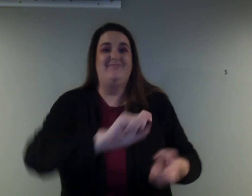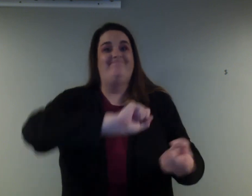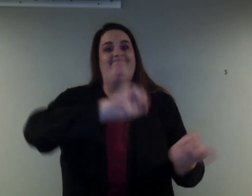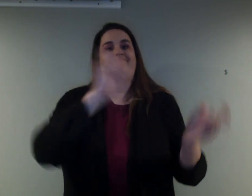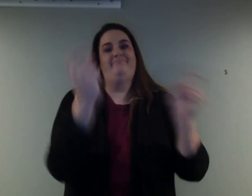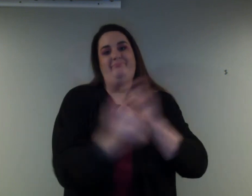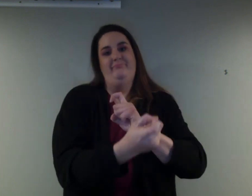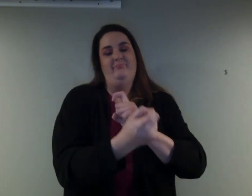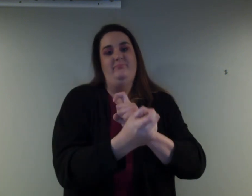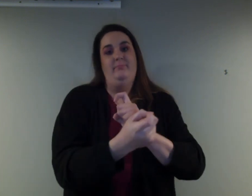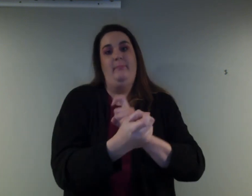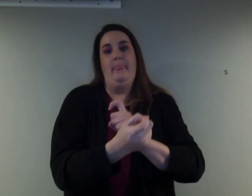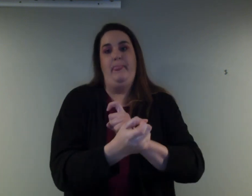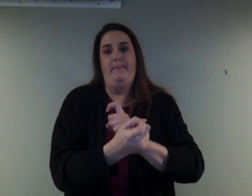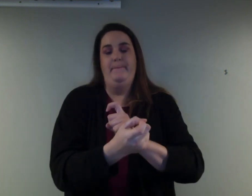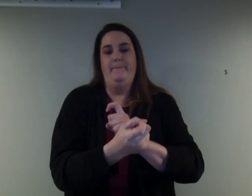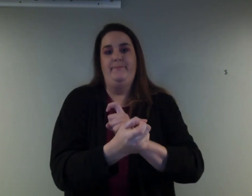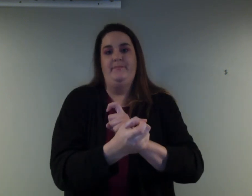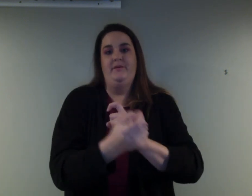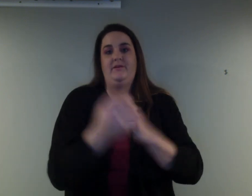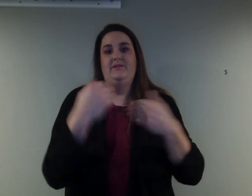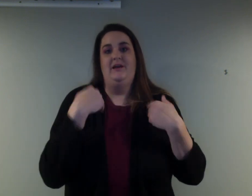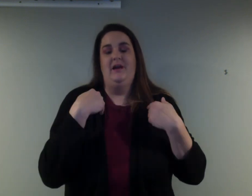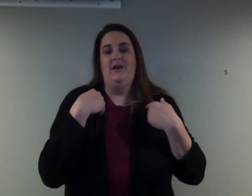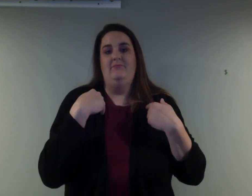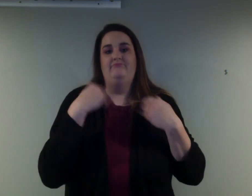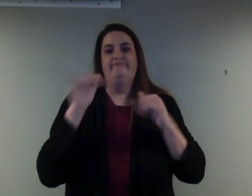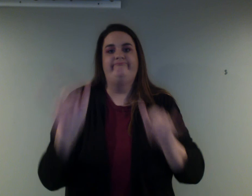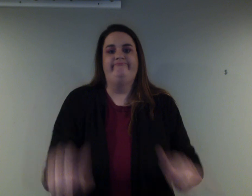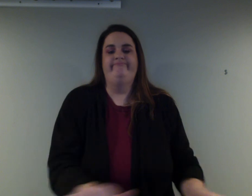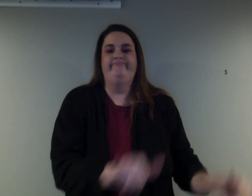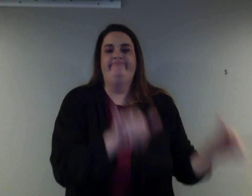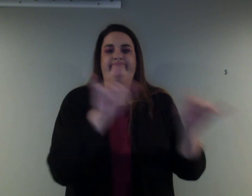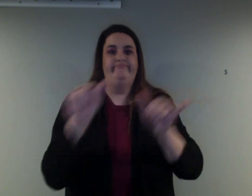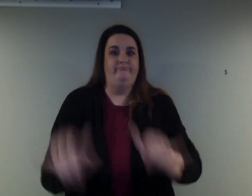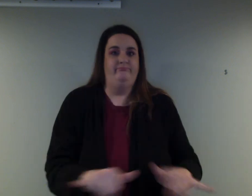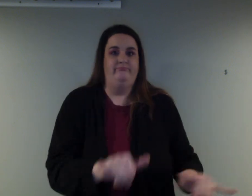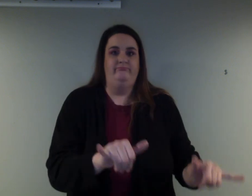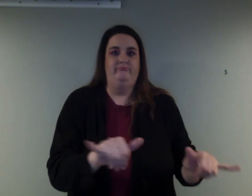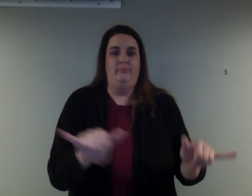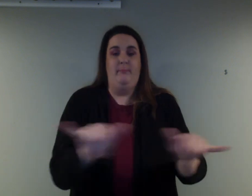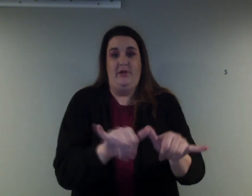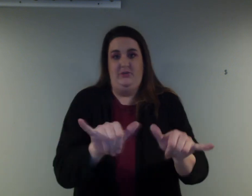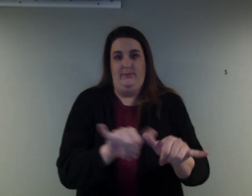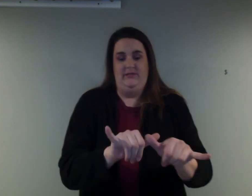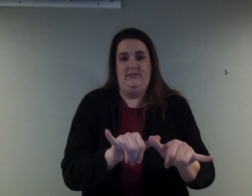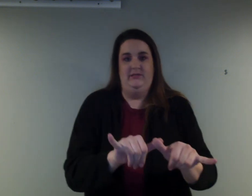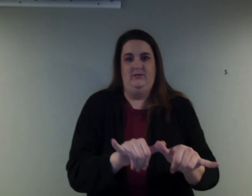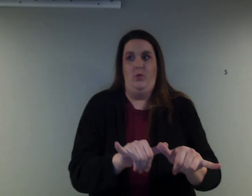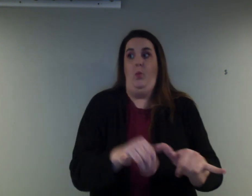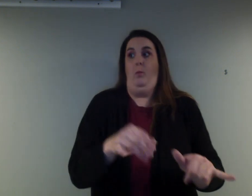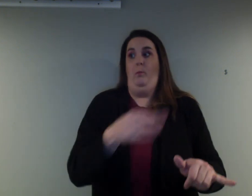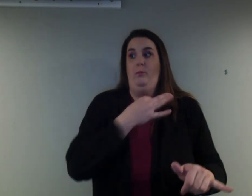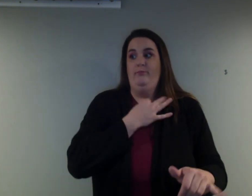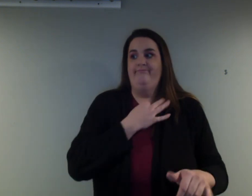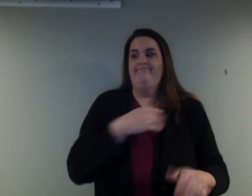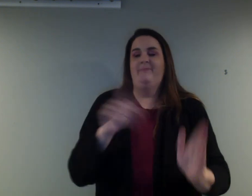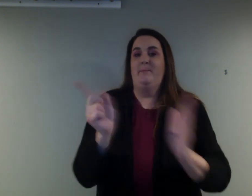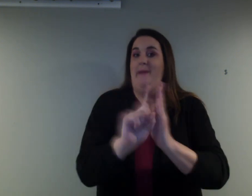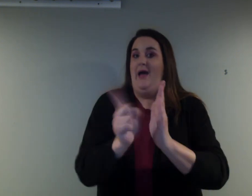end up with consistent units of measurement. Oops, there's the bell. We'll just have to